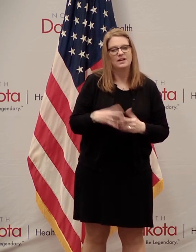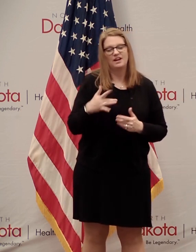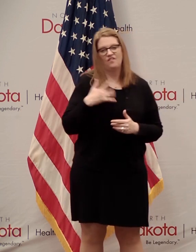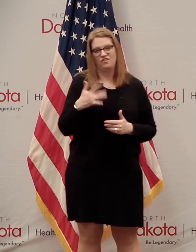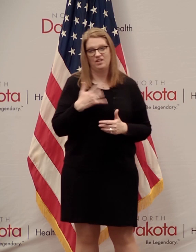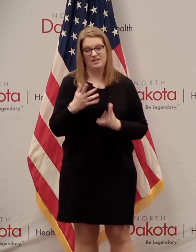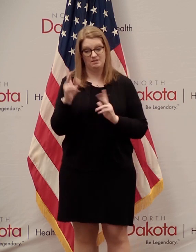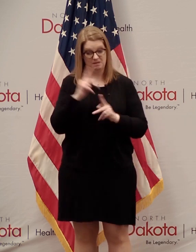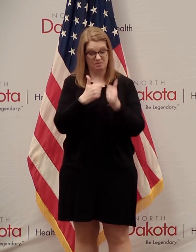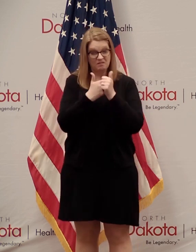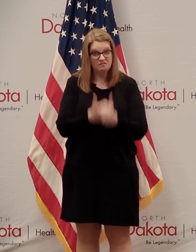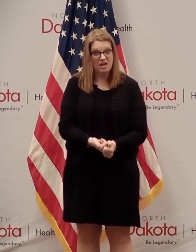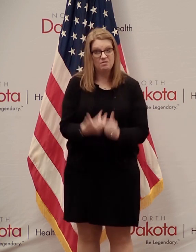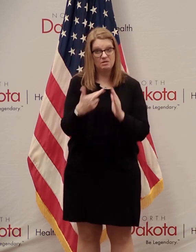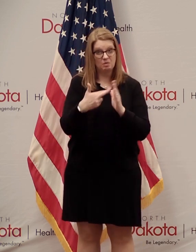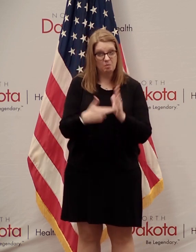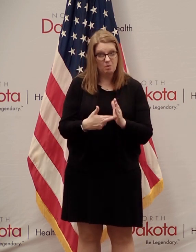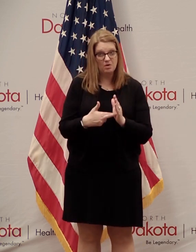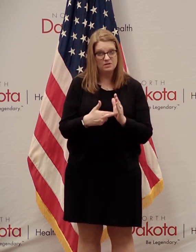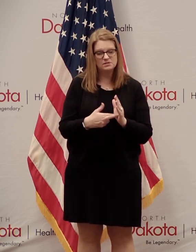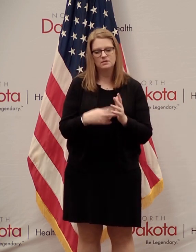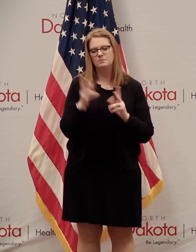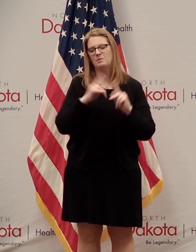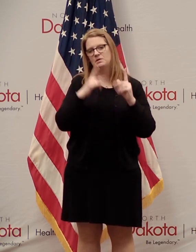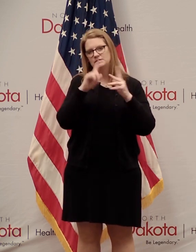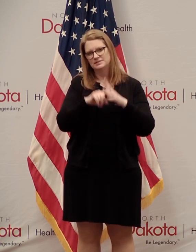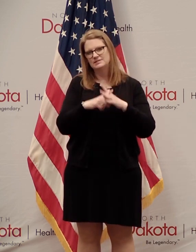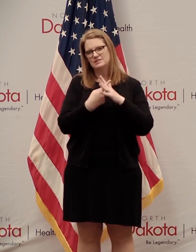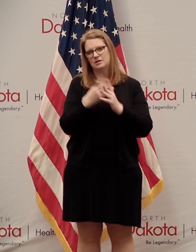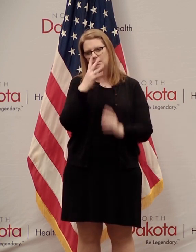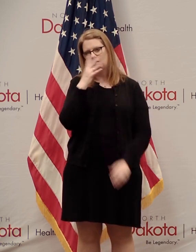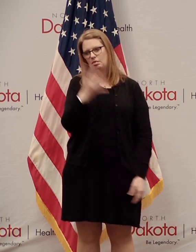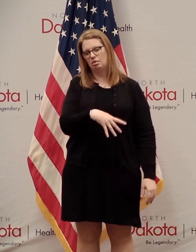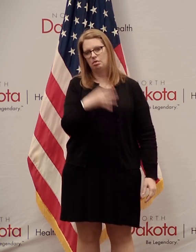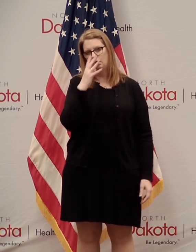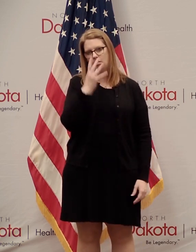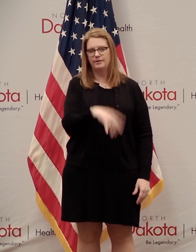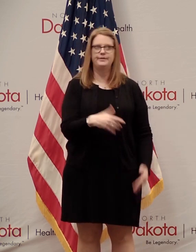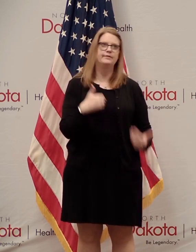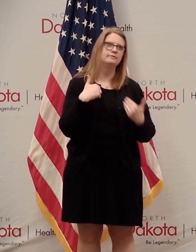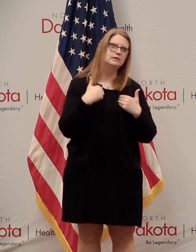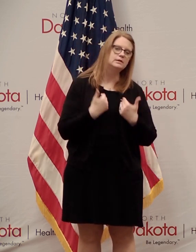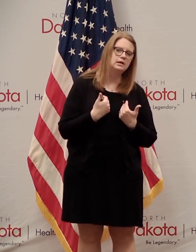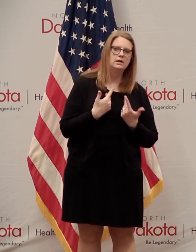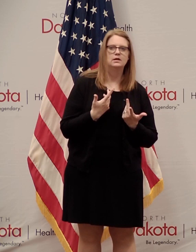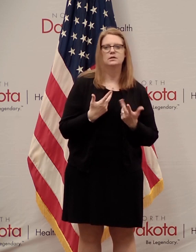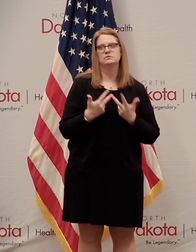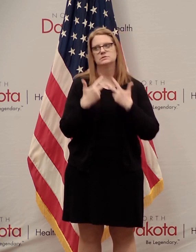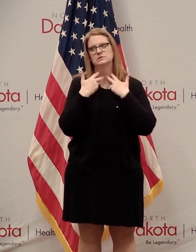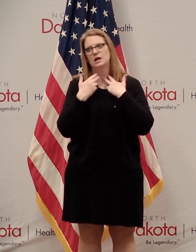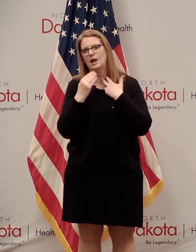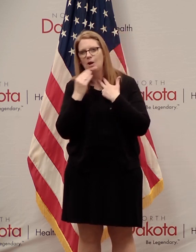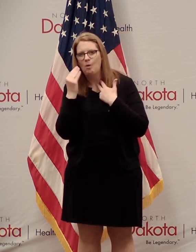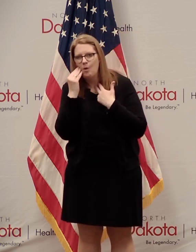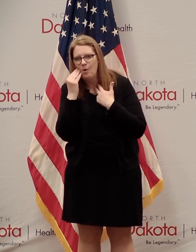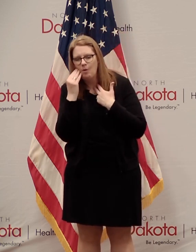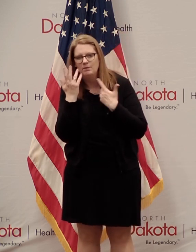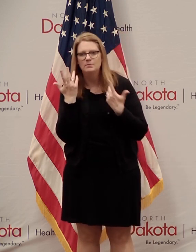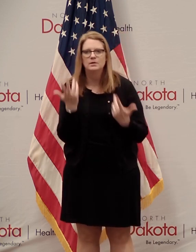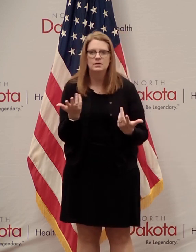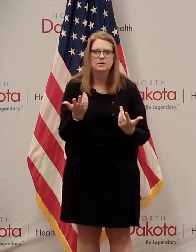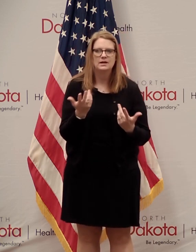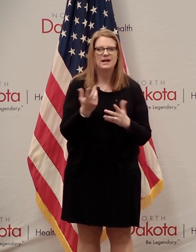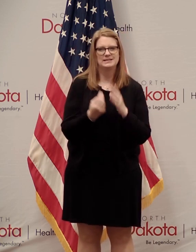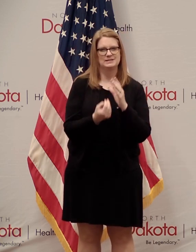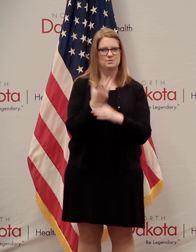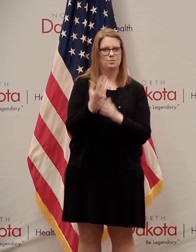to erode, both combination of sort of cabin fever, fatigue, and also spring